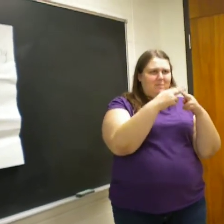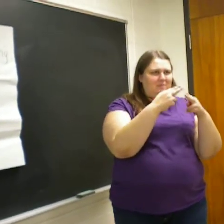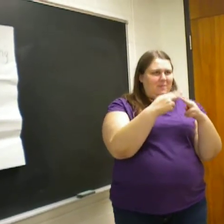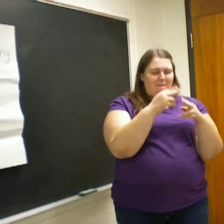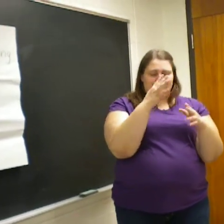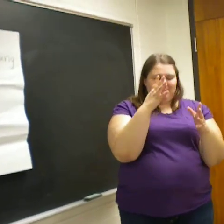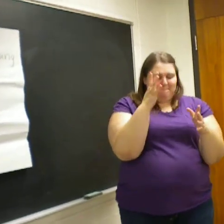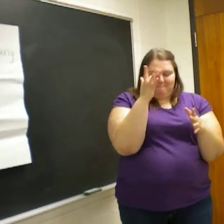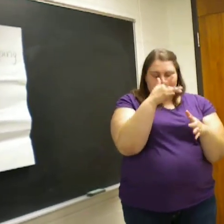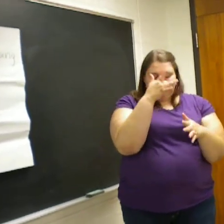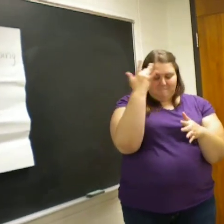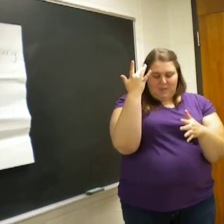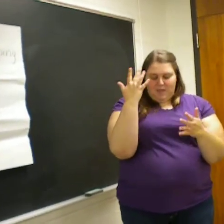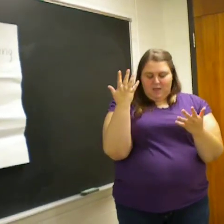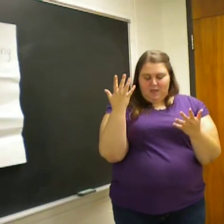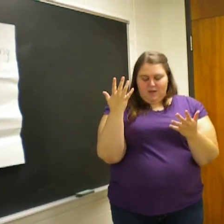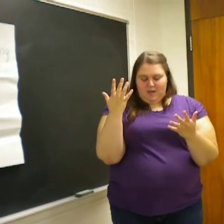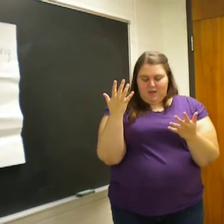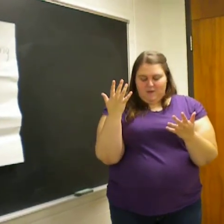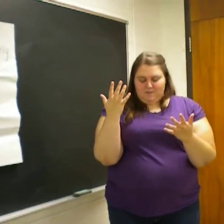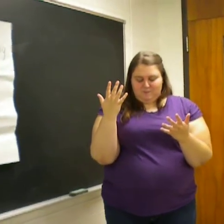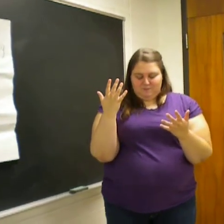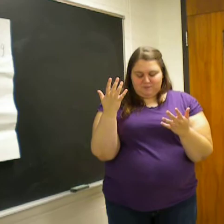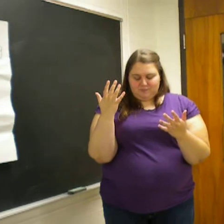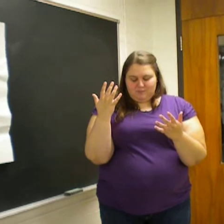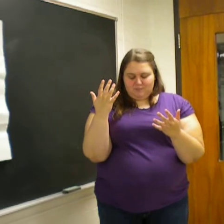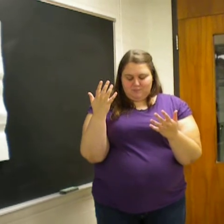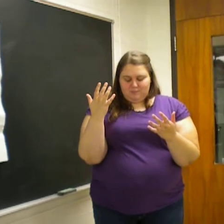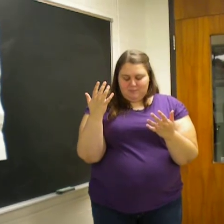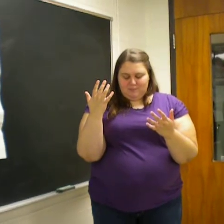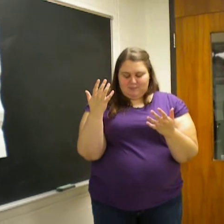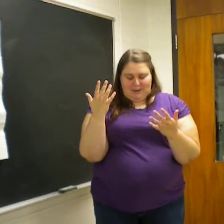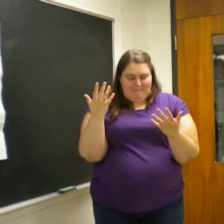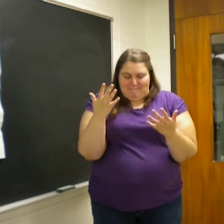Thank you.